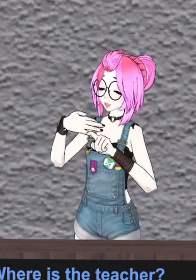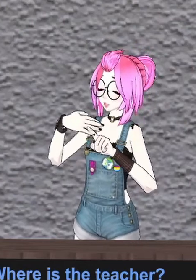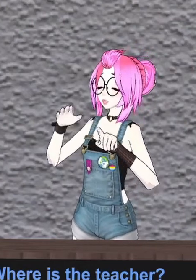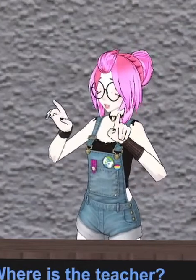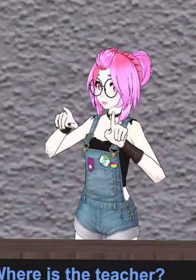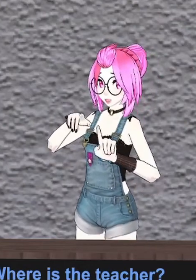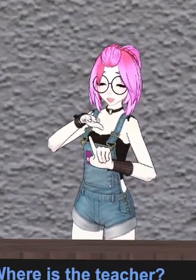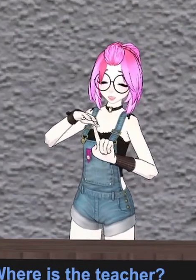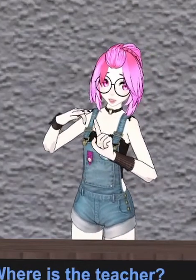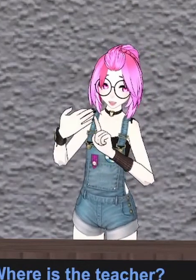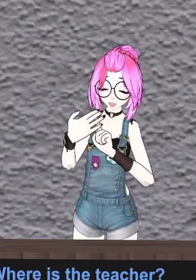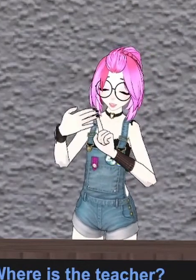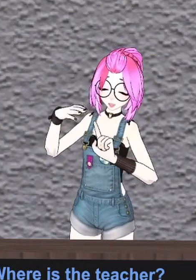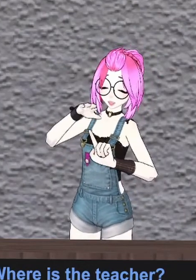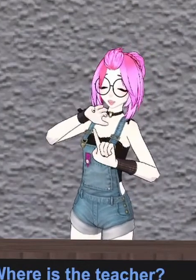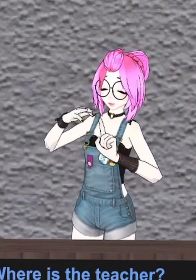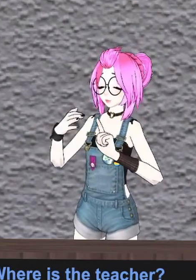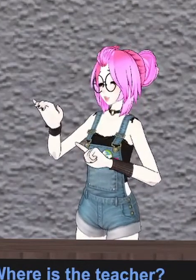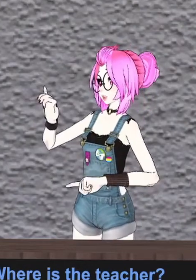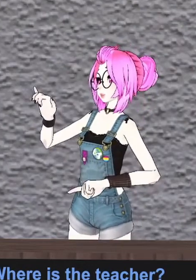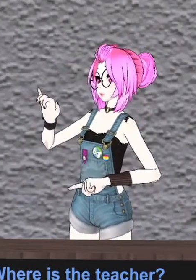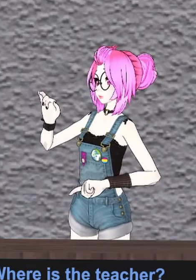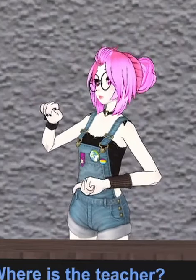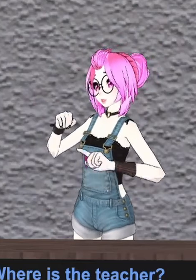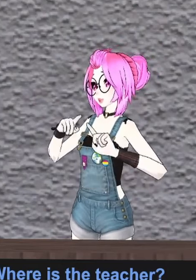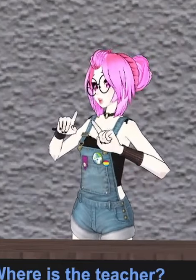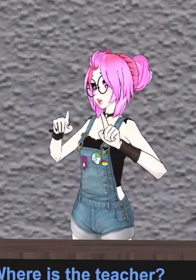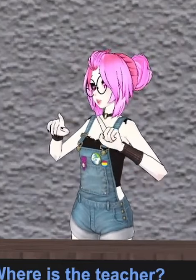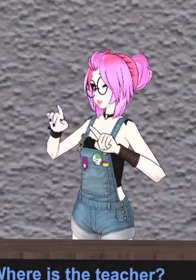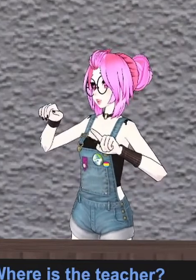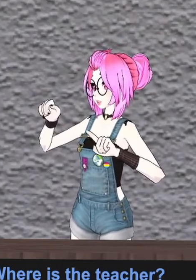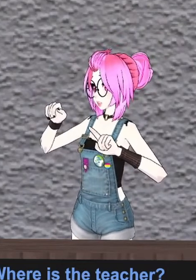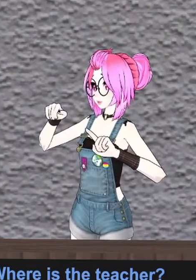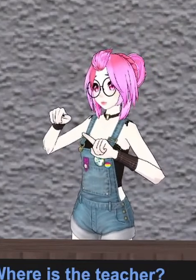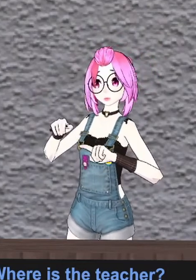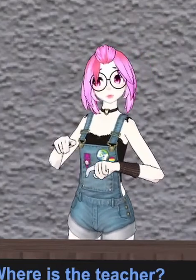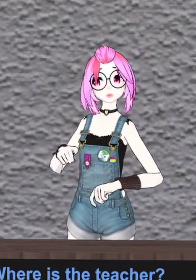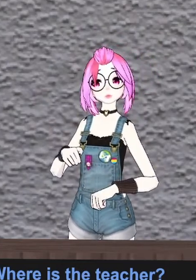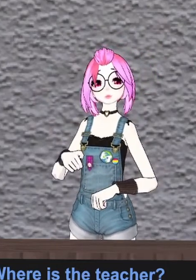twist it, but you could also kind of like surround it. Same thing. Yep, there's a lot of different signs for it.